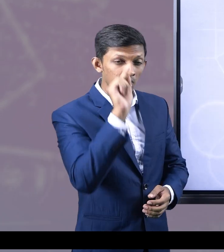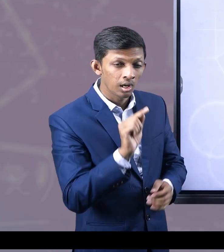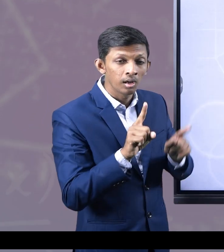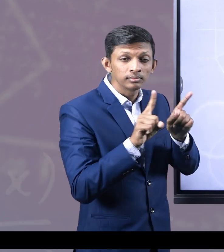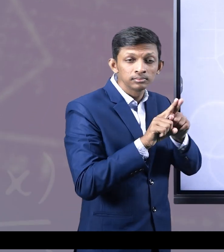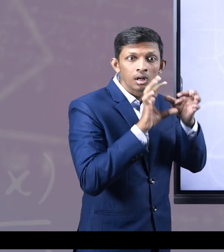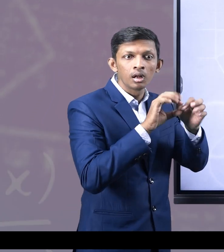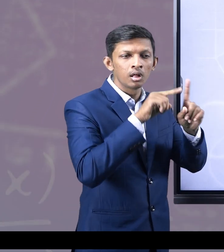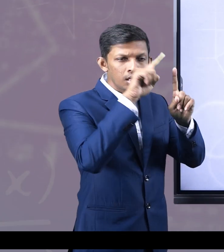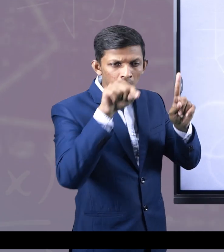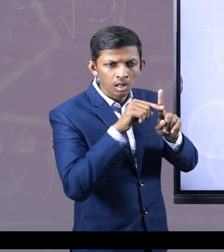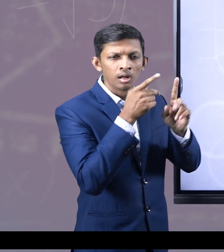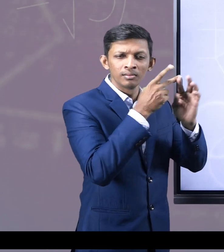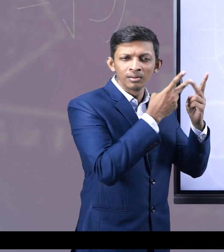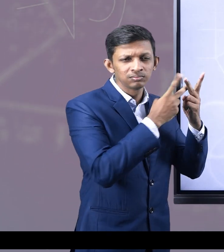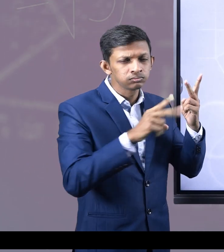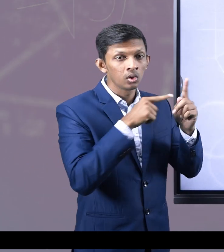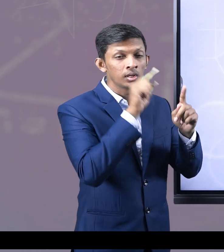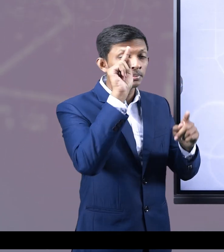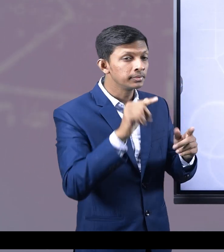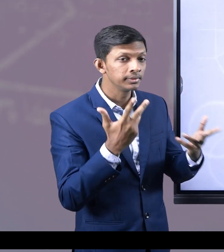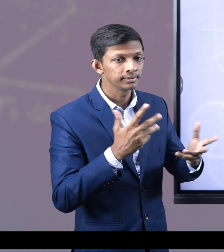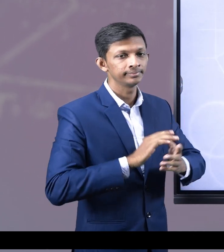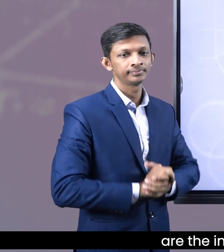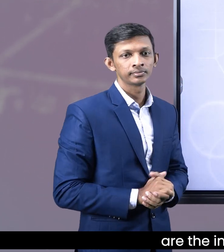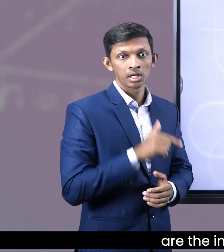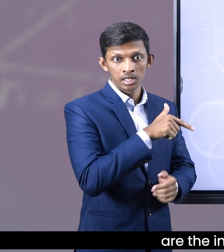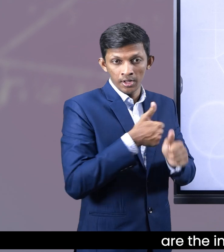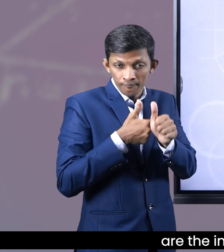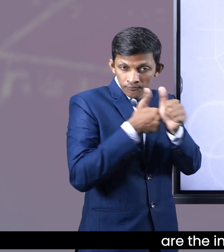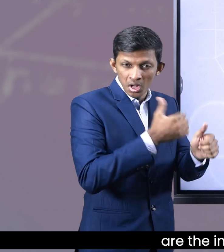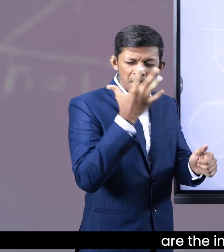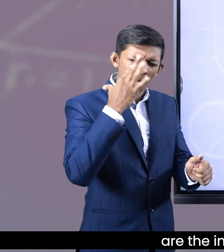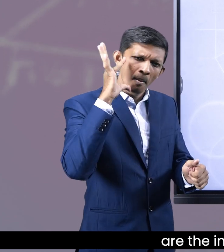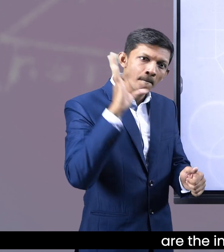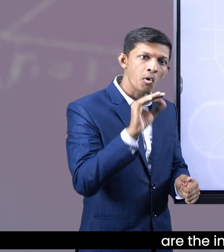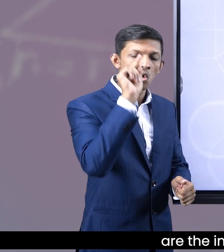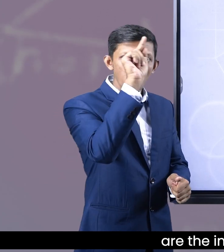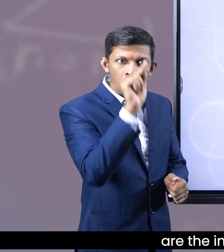Properties of angles. The following are the important properties of angles.